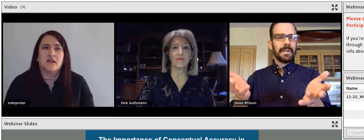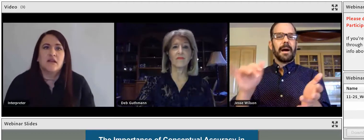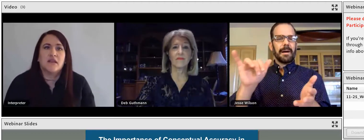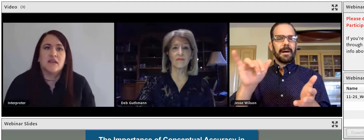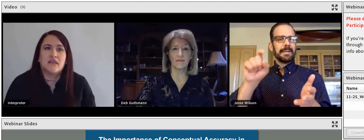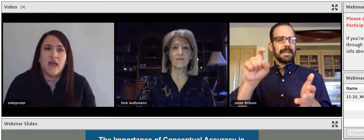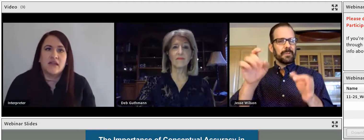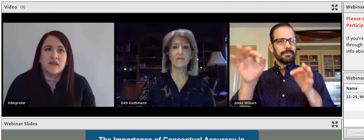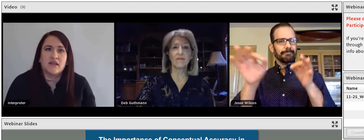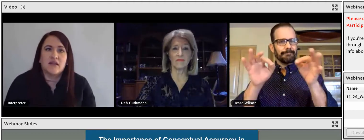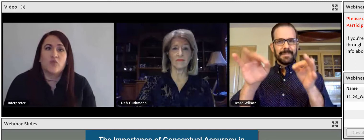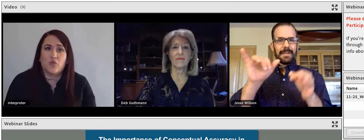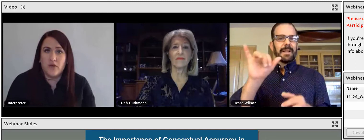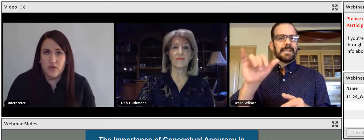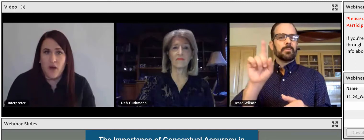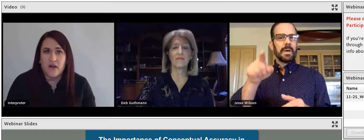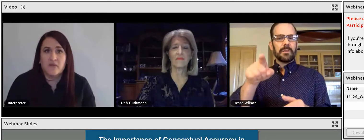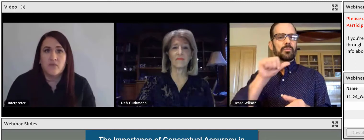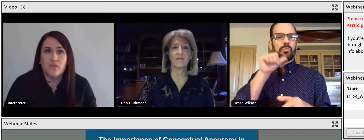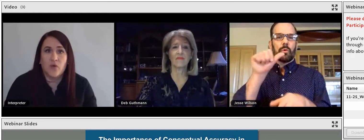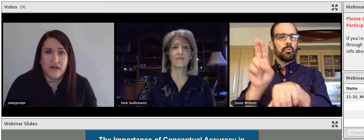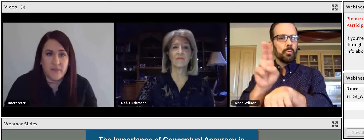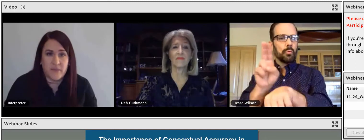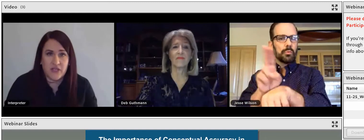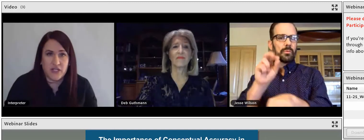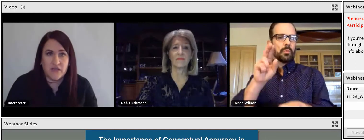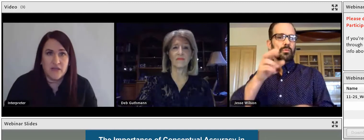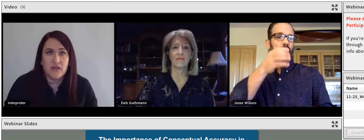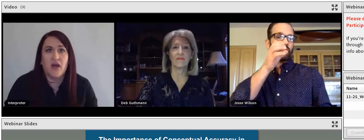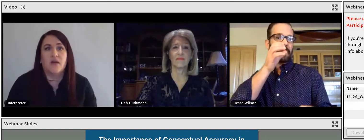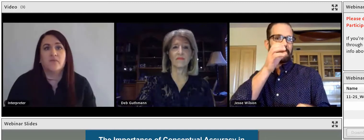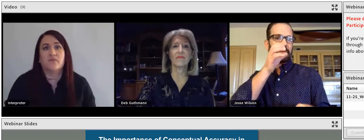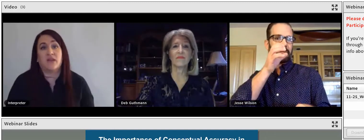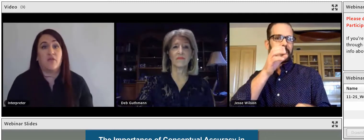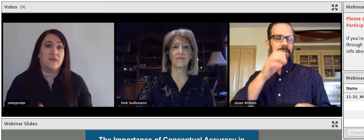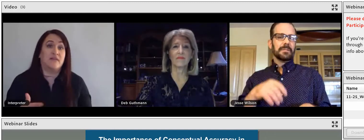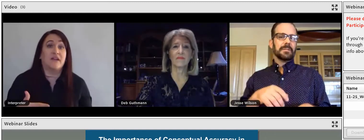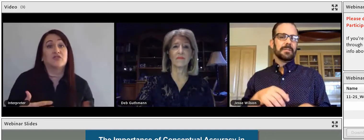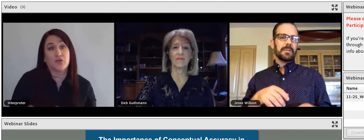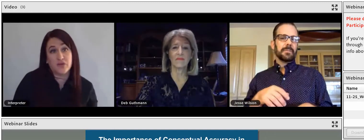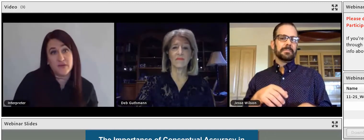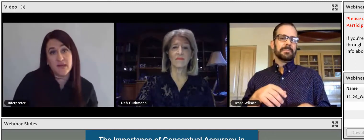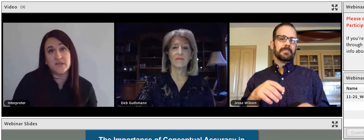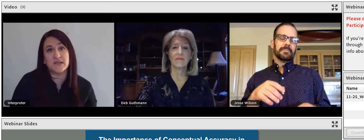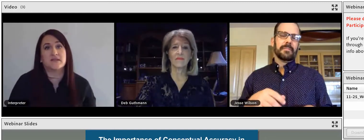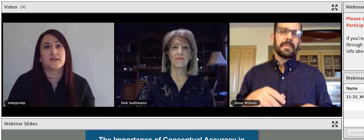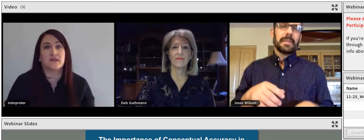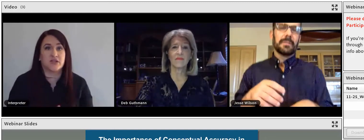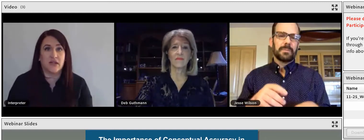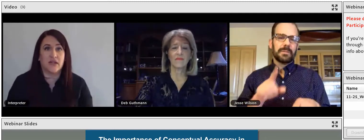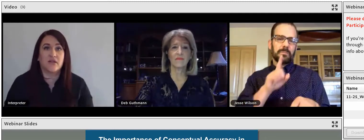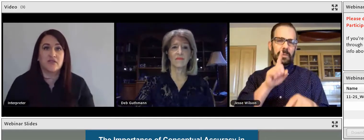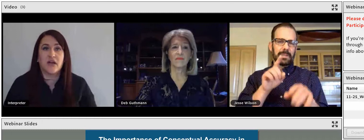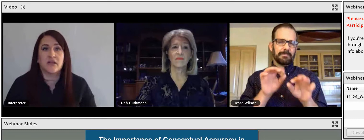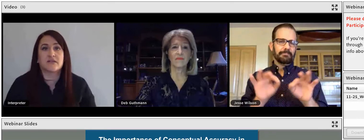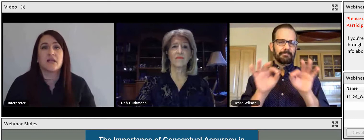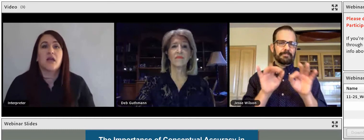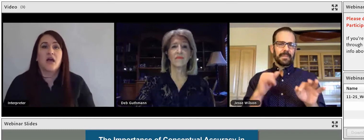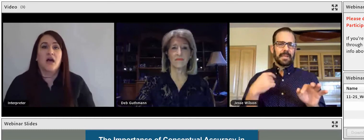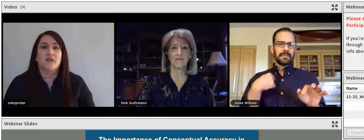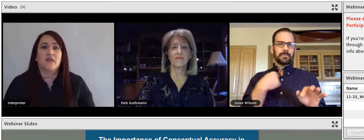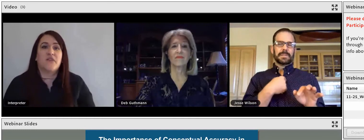right? That will require more expansion. That would be like, don't use a substance, such as drinking